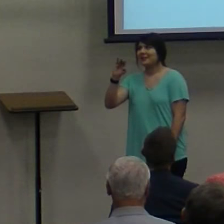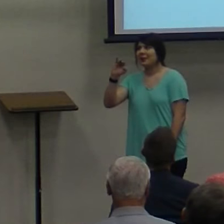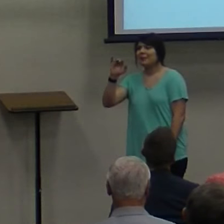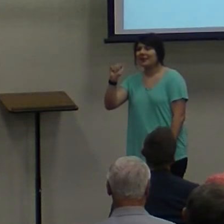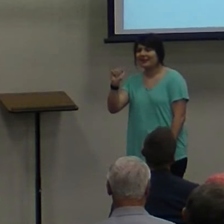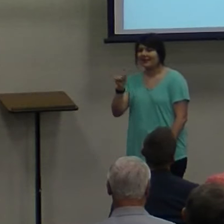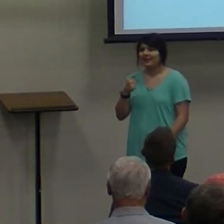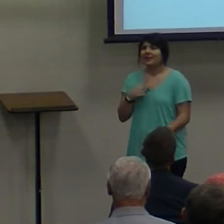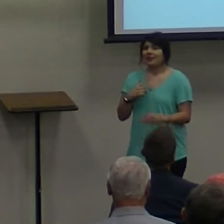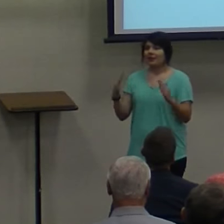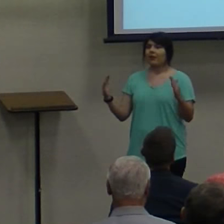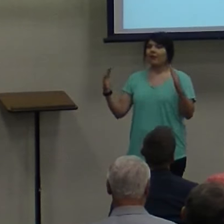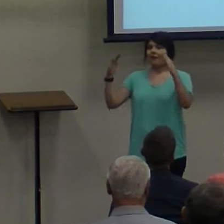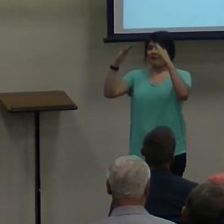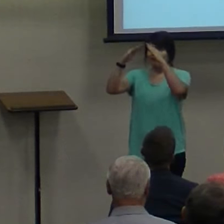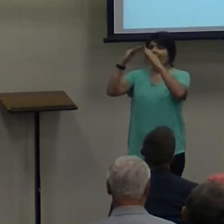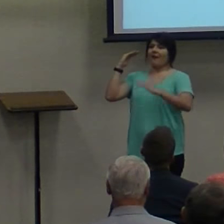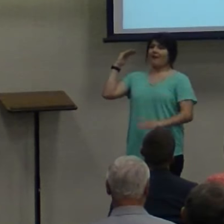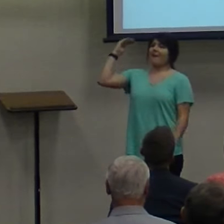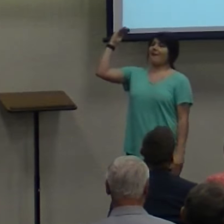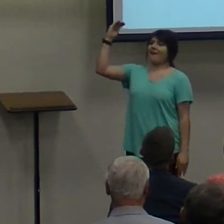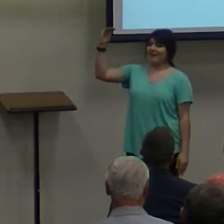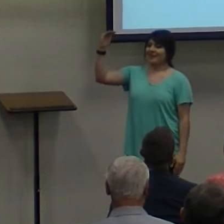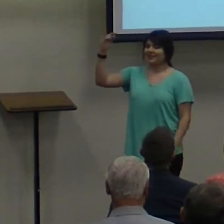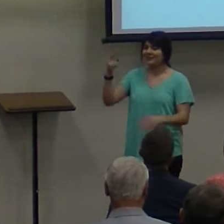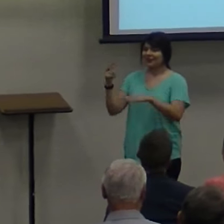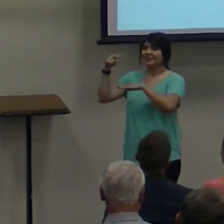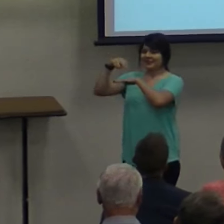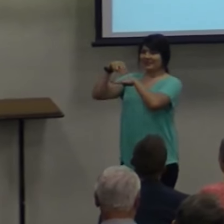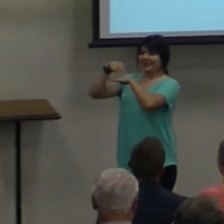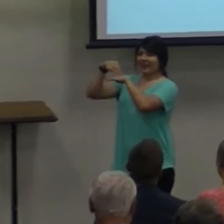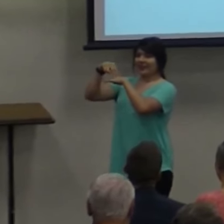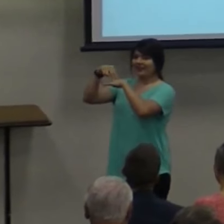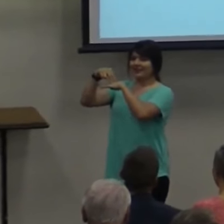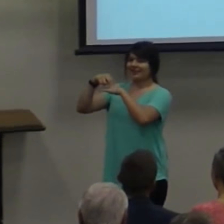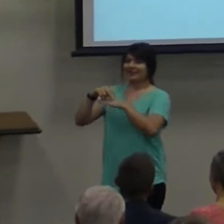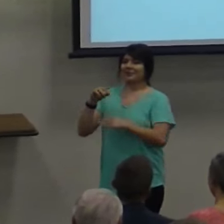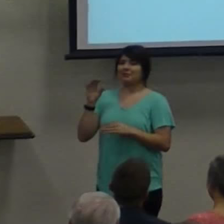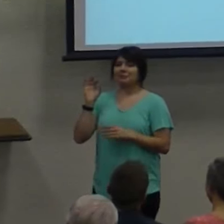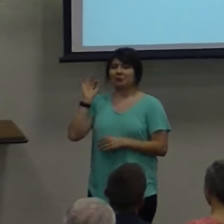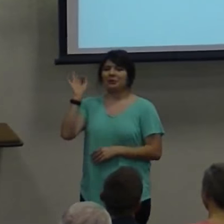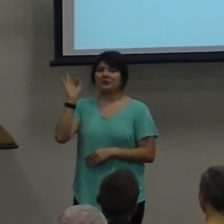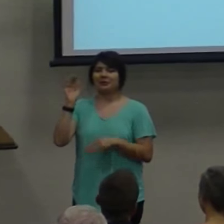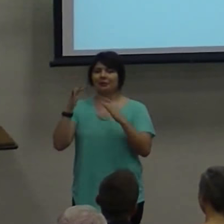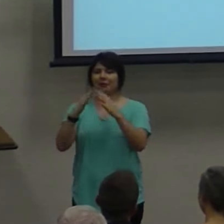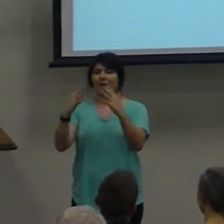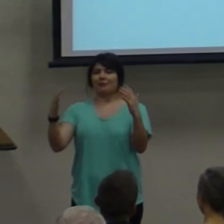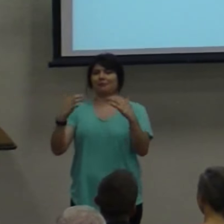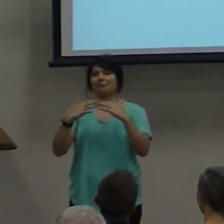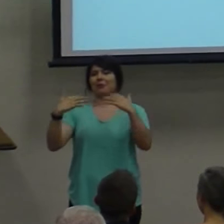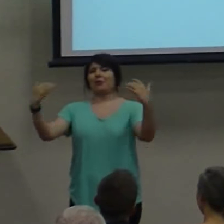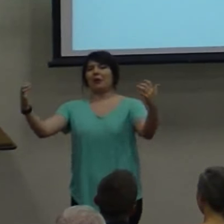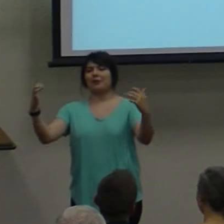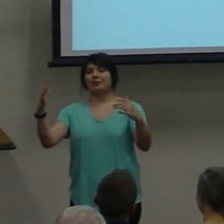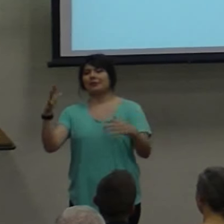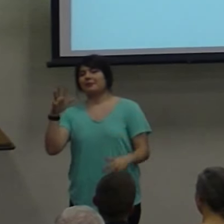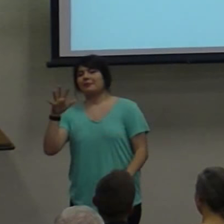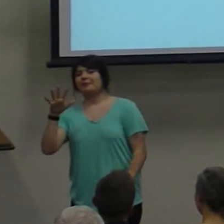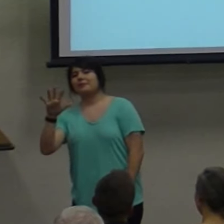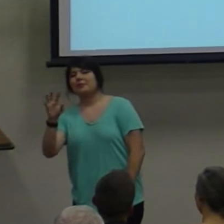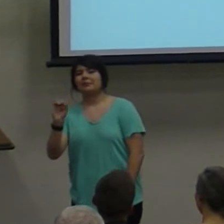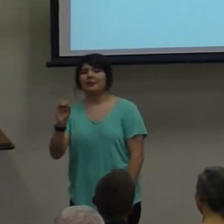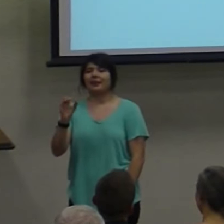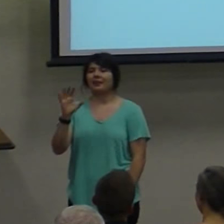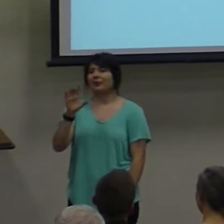come quite high. Stand and preach on an anthill, and a crowd of anything up to 50 or 100 will gather